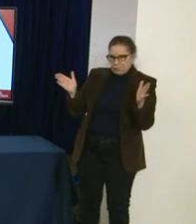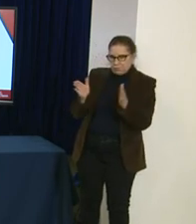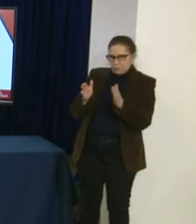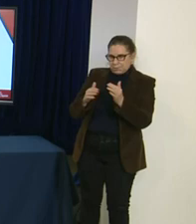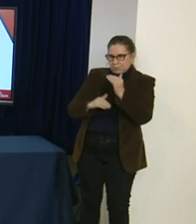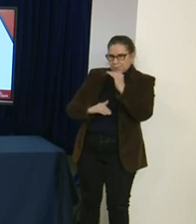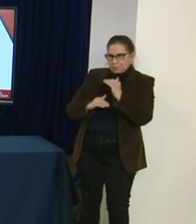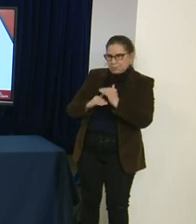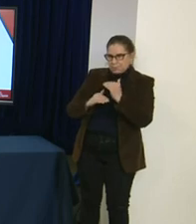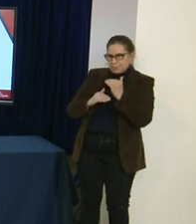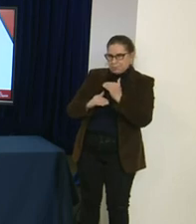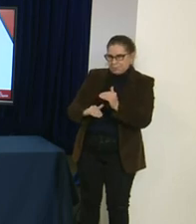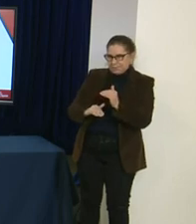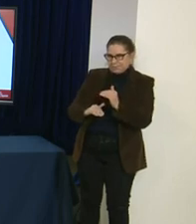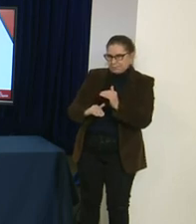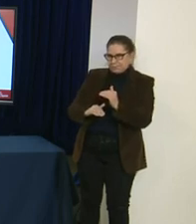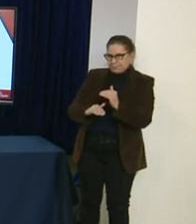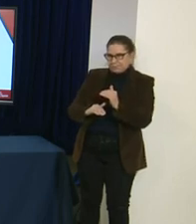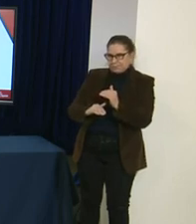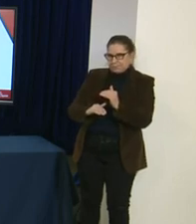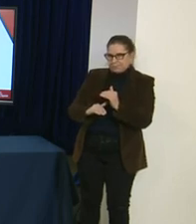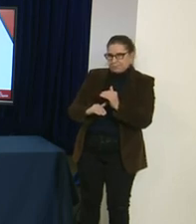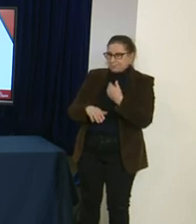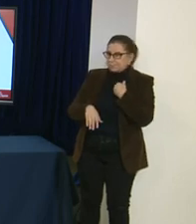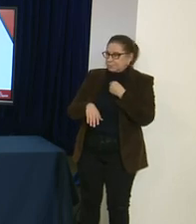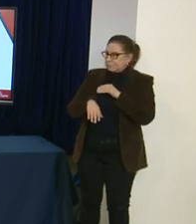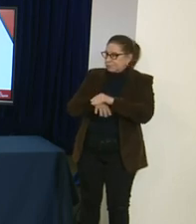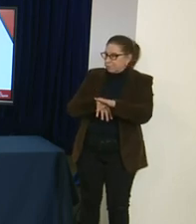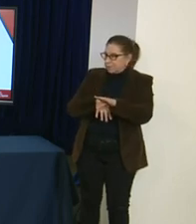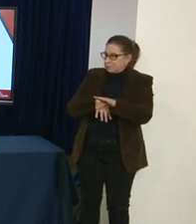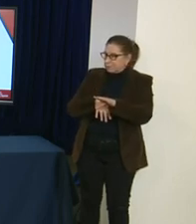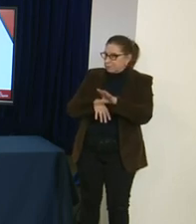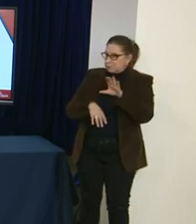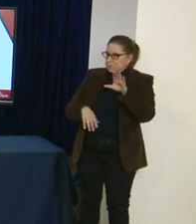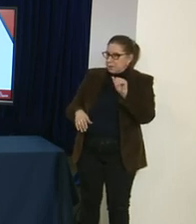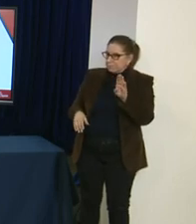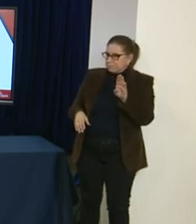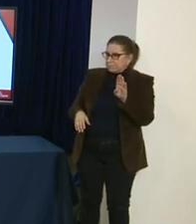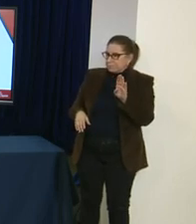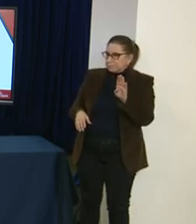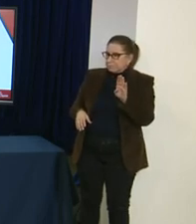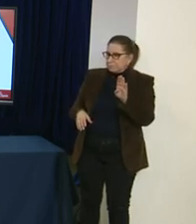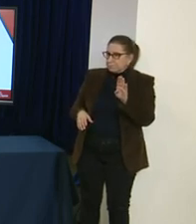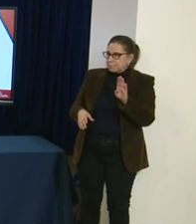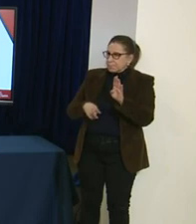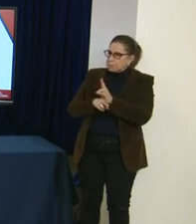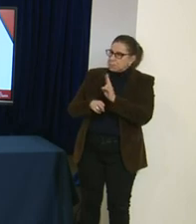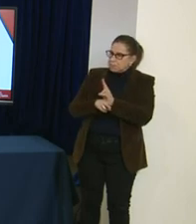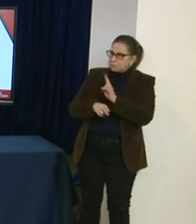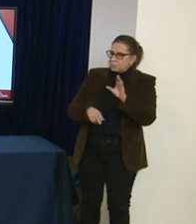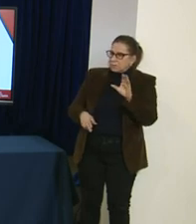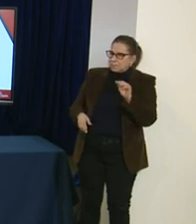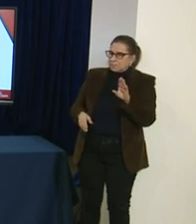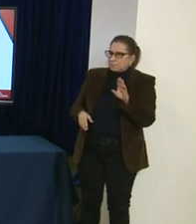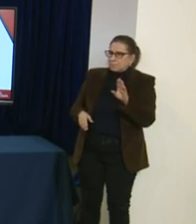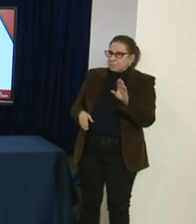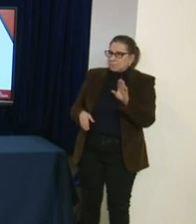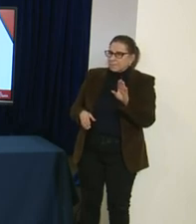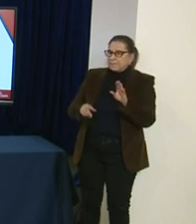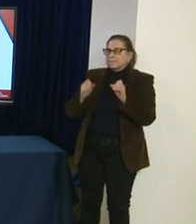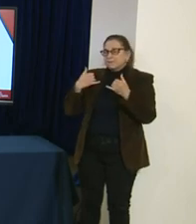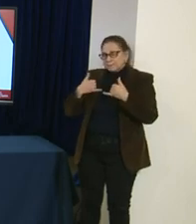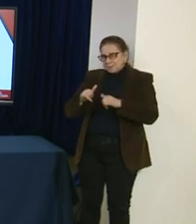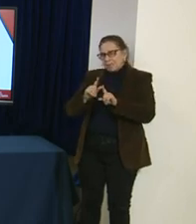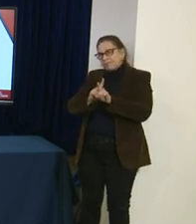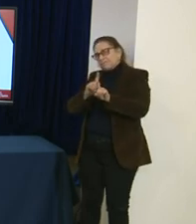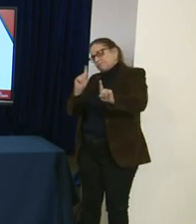advice about using a taxi is to continue to practice social distancing. So to the extent that you're not,